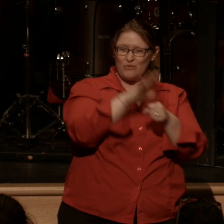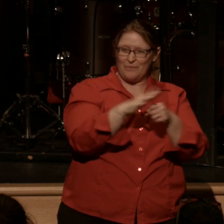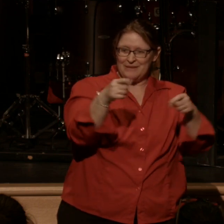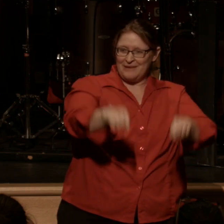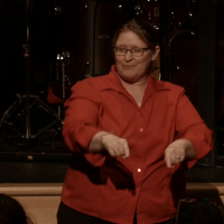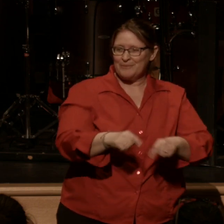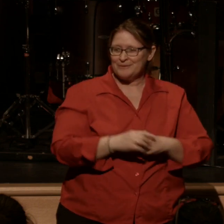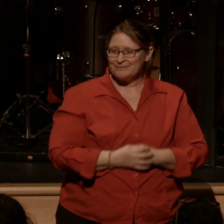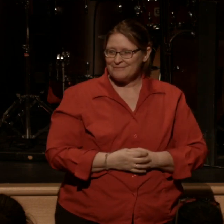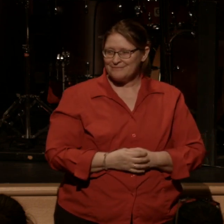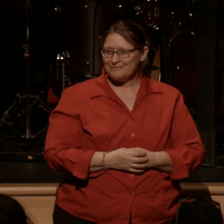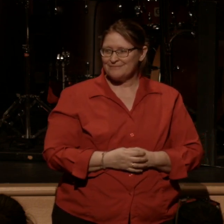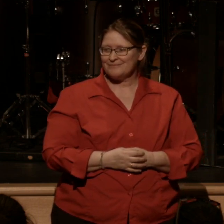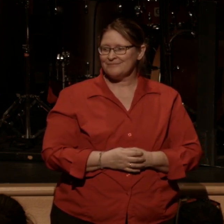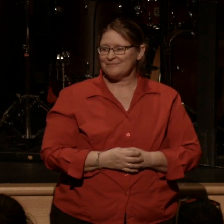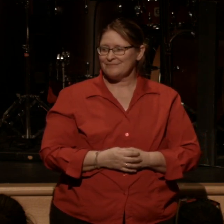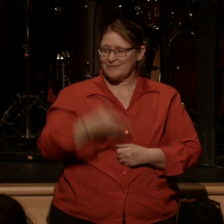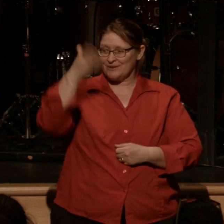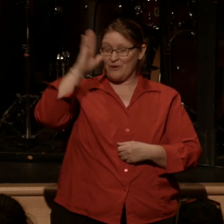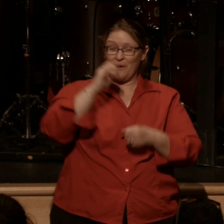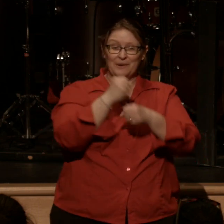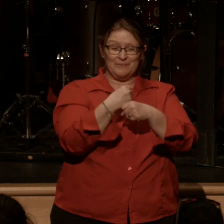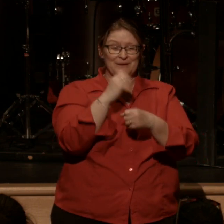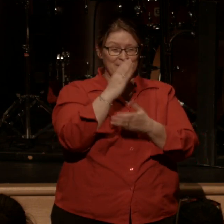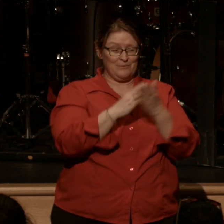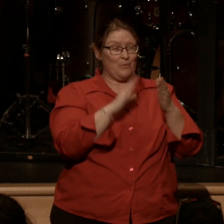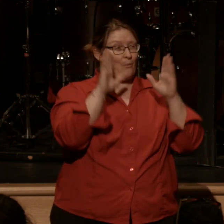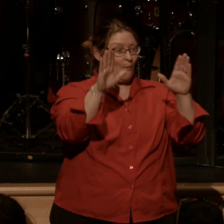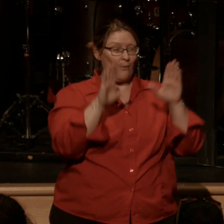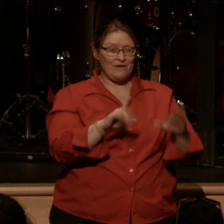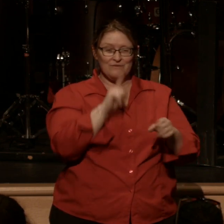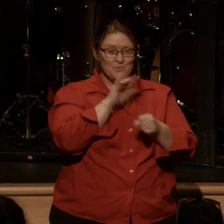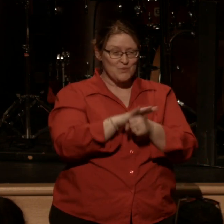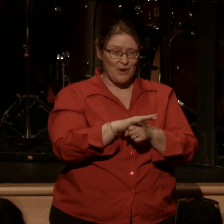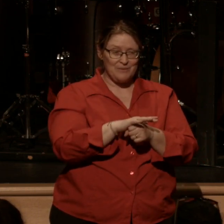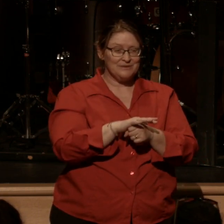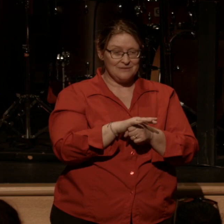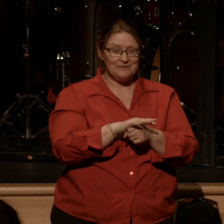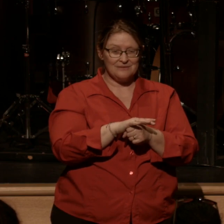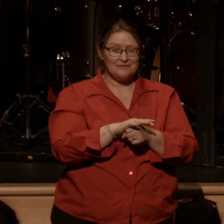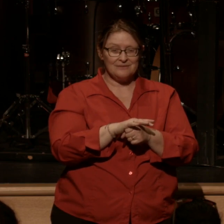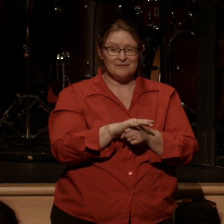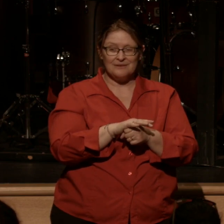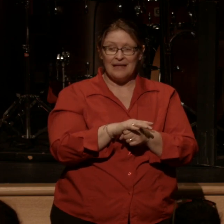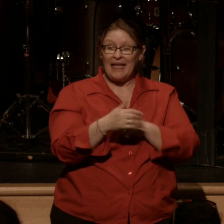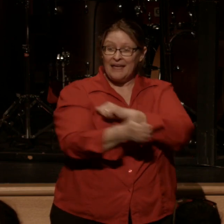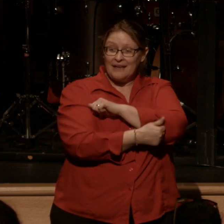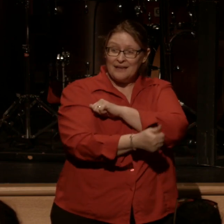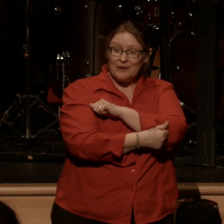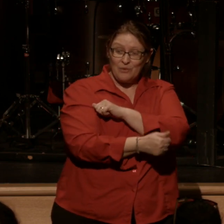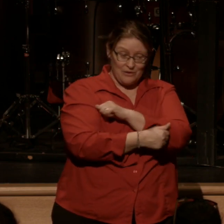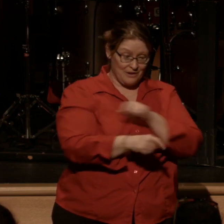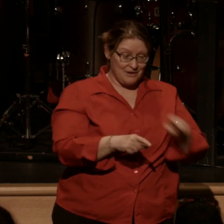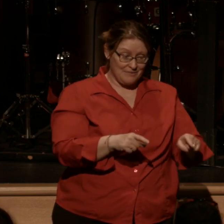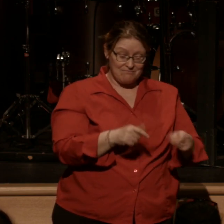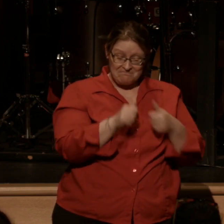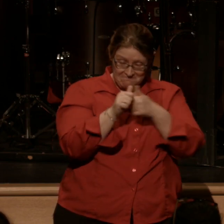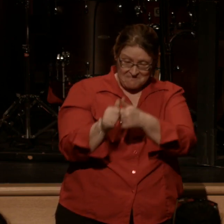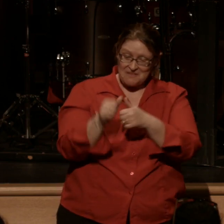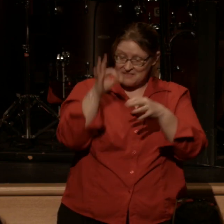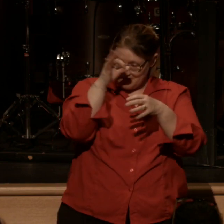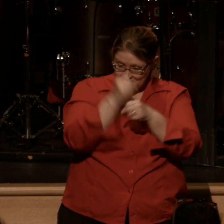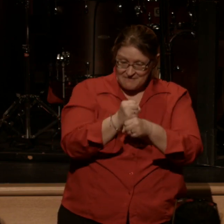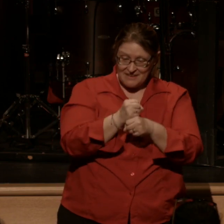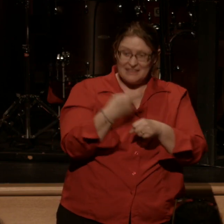fulfilled. God makes him these incredibly beautiful promises. And Abraham acts in faith, as it tells